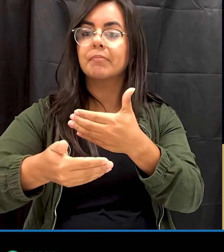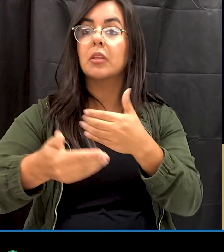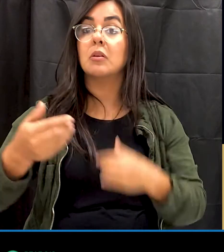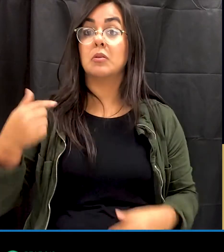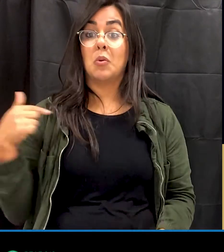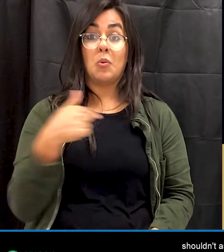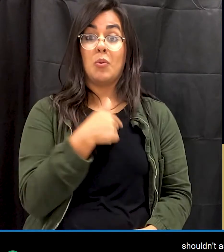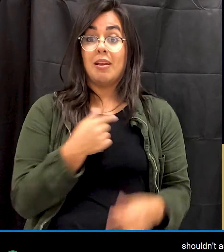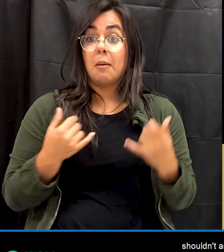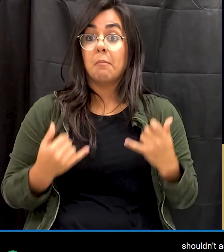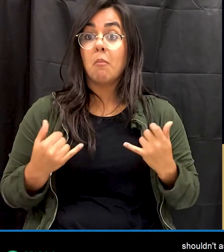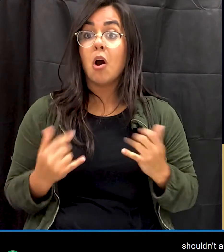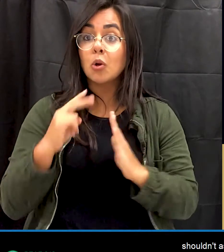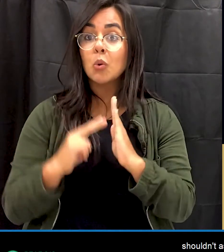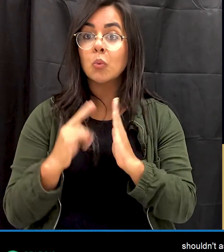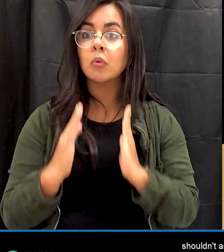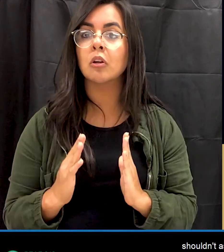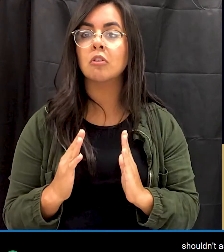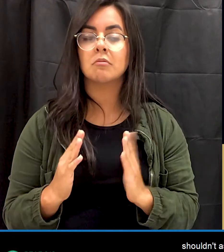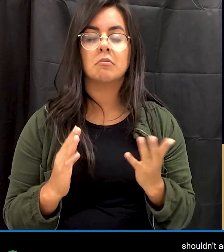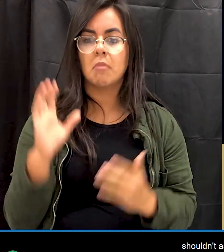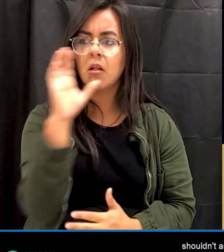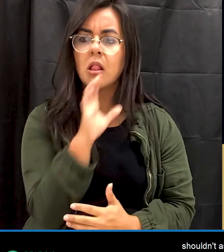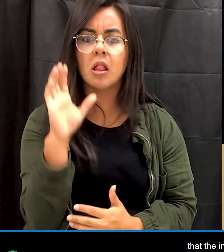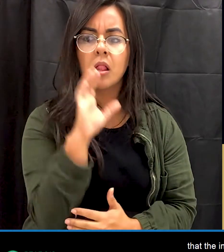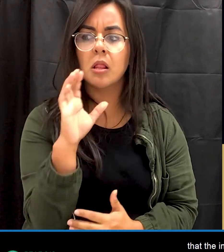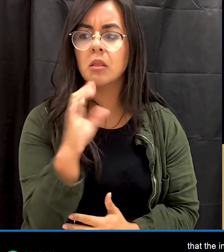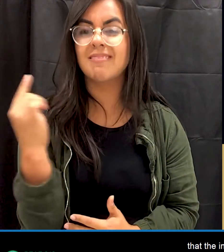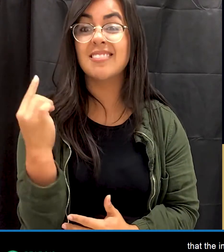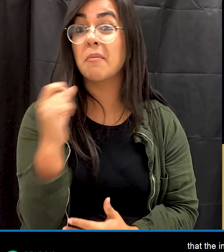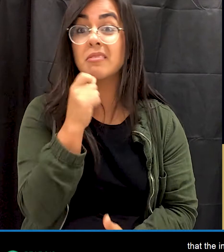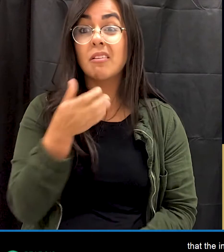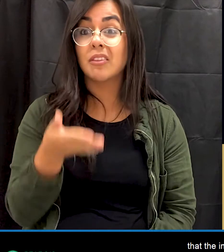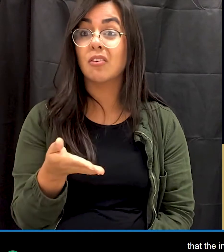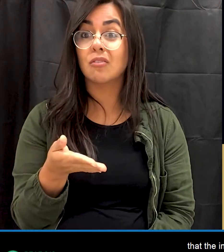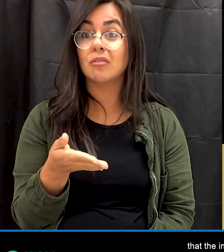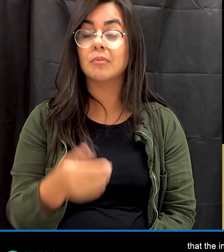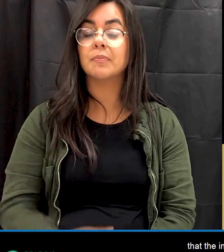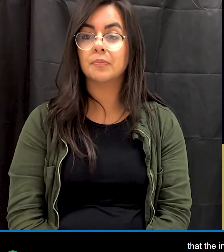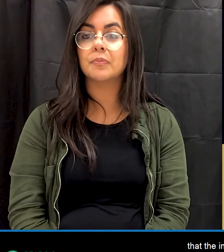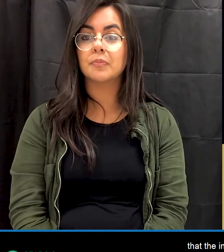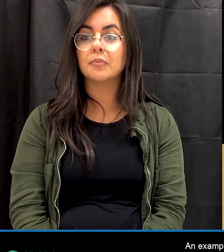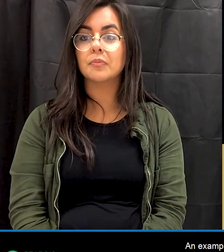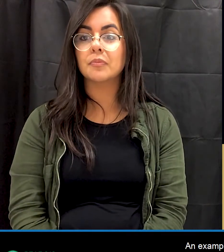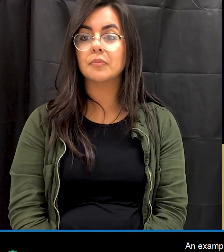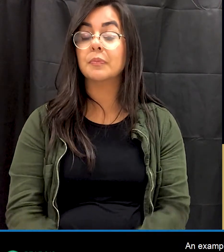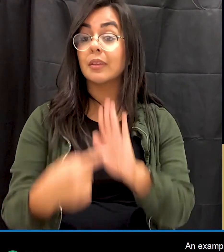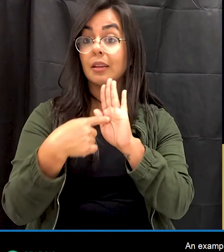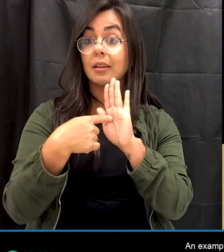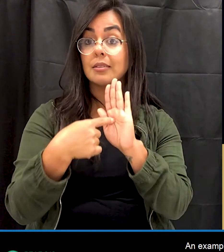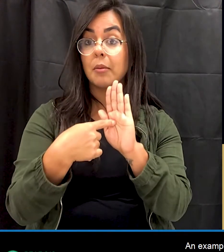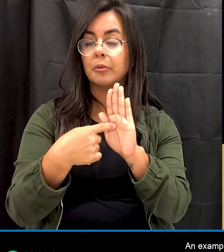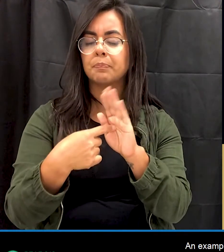modern readers shouldn't ask and demand something of the text that the inspired author is not intending to give. An example